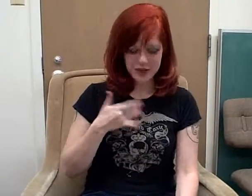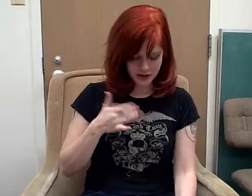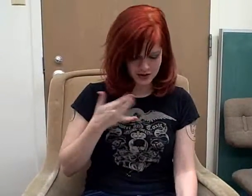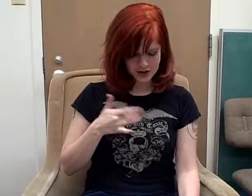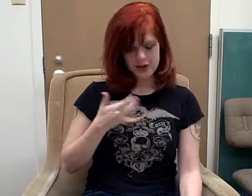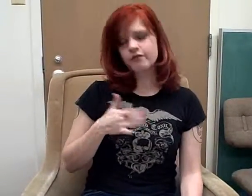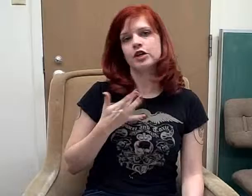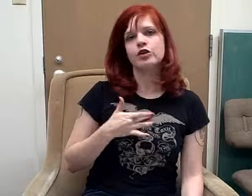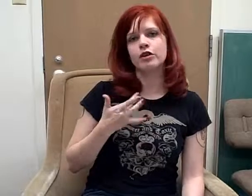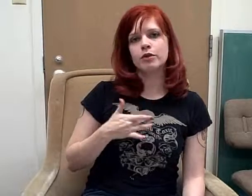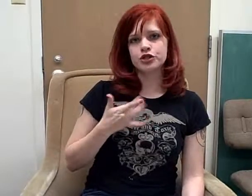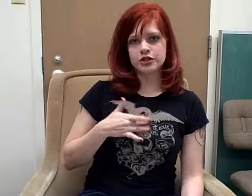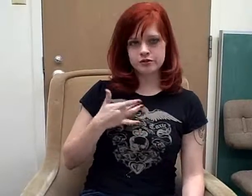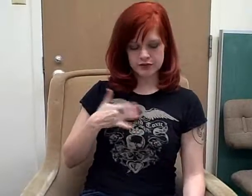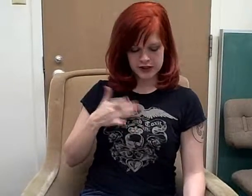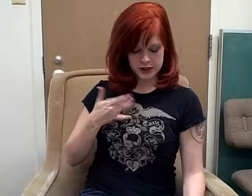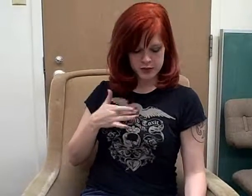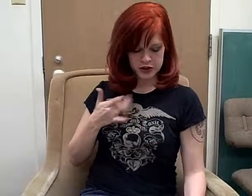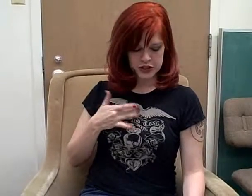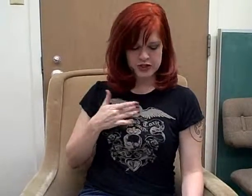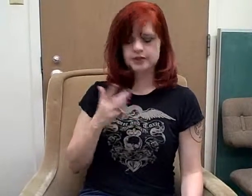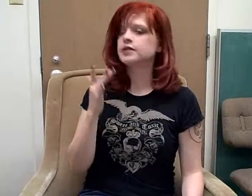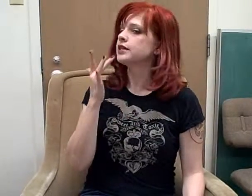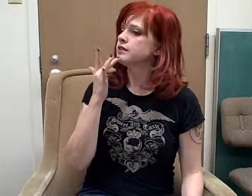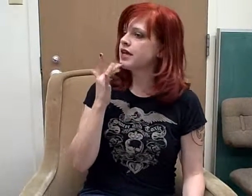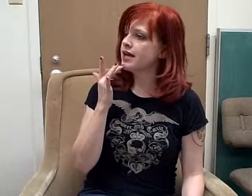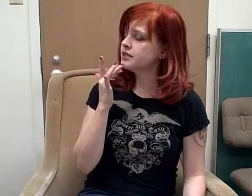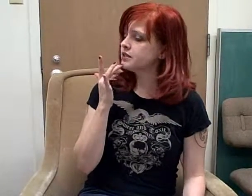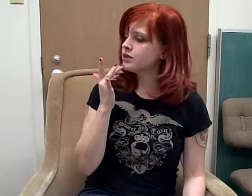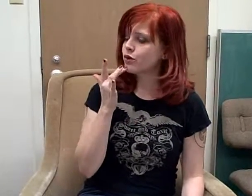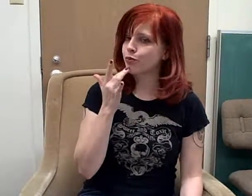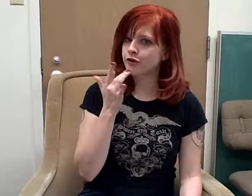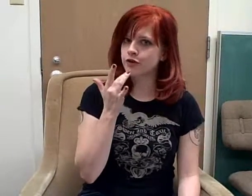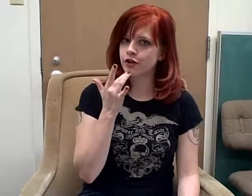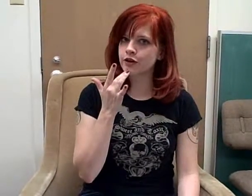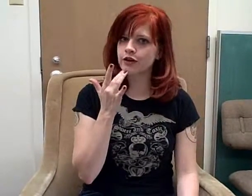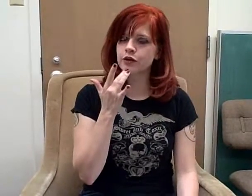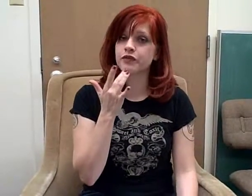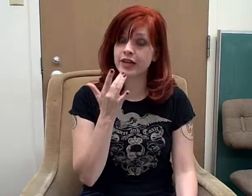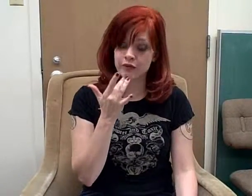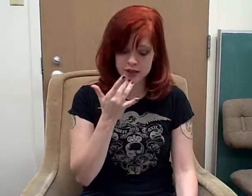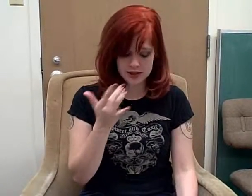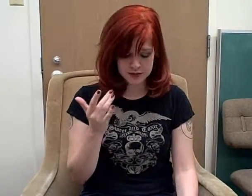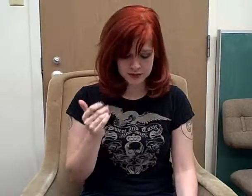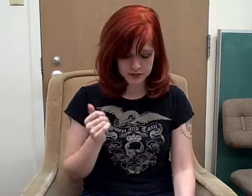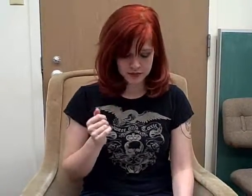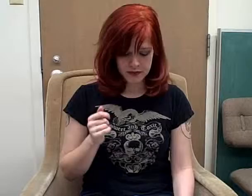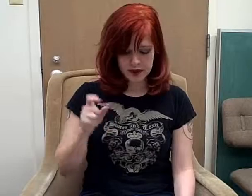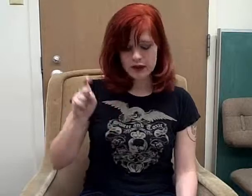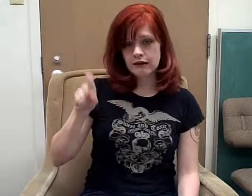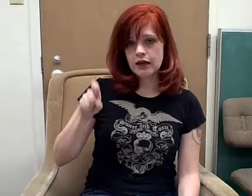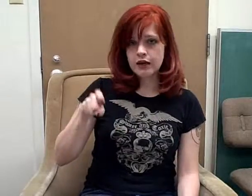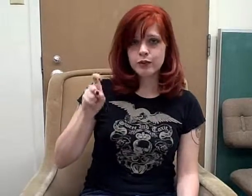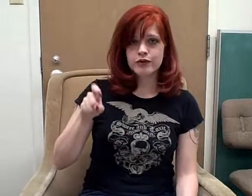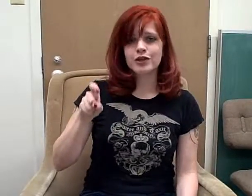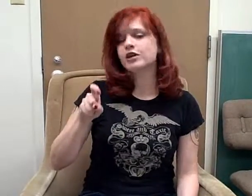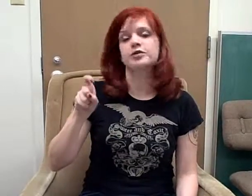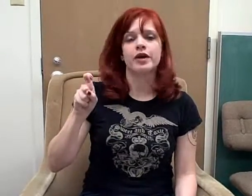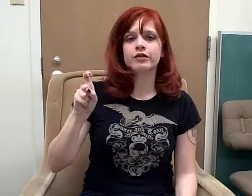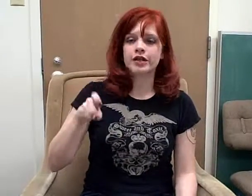finger. Feel or emotion, what's up on your chest. Taste or prefer or favorite. Need, we've already talked about need